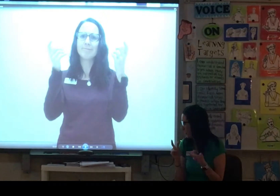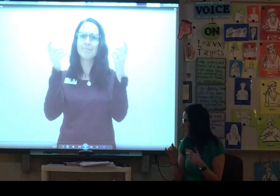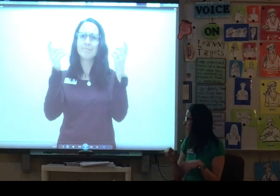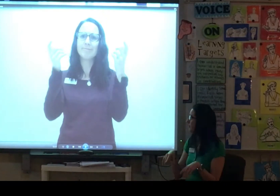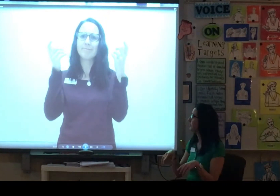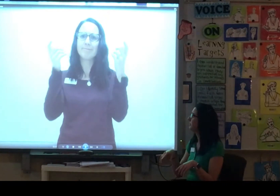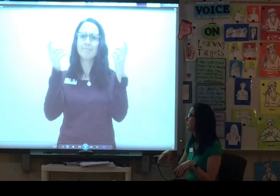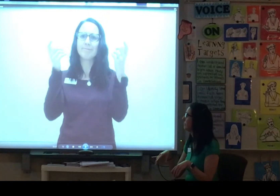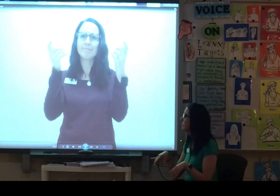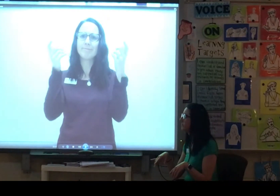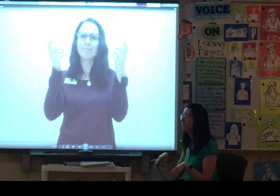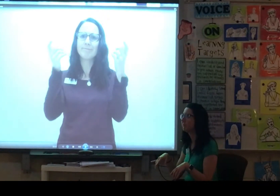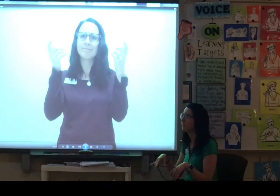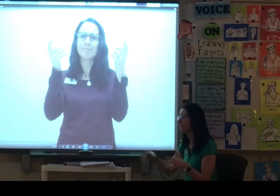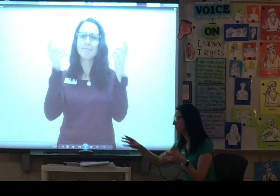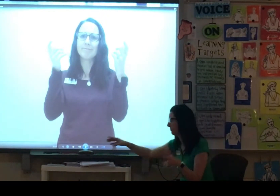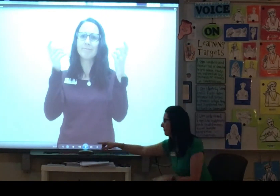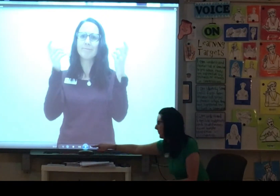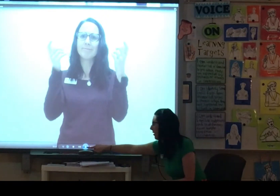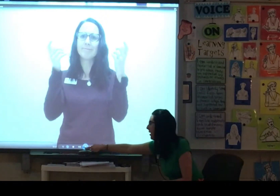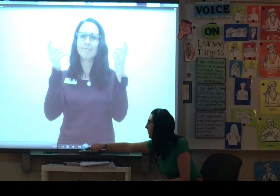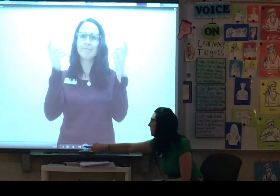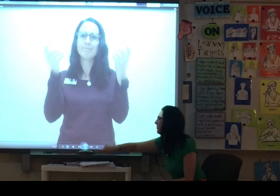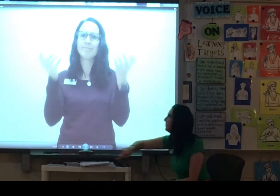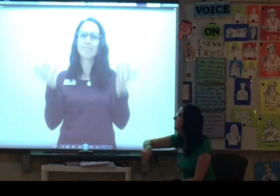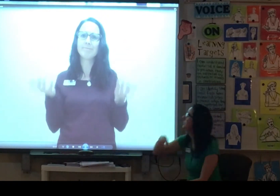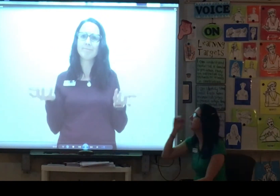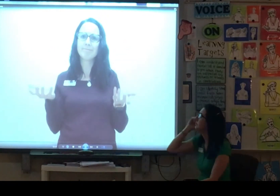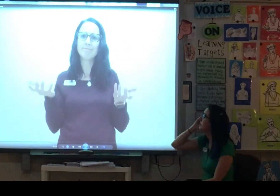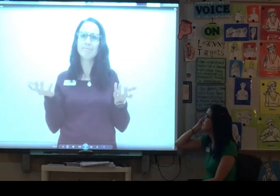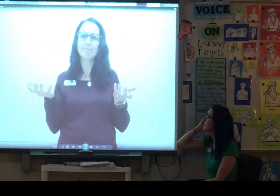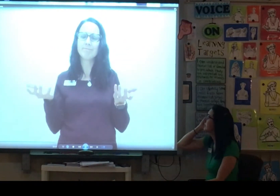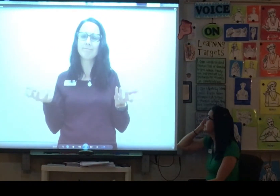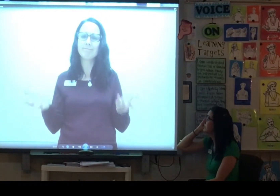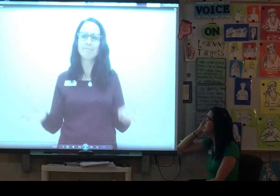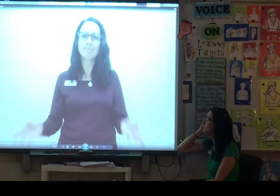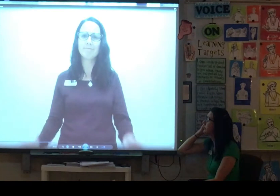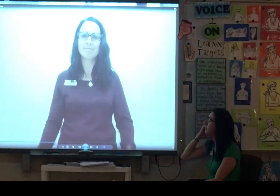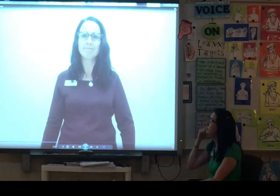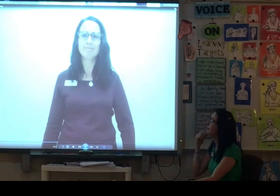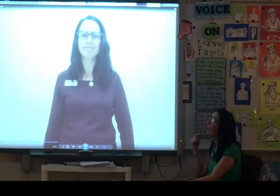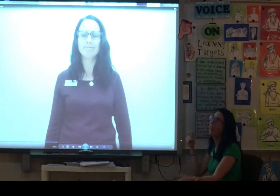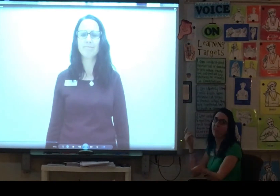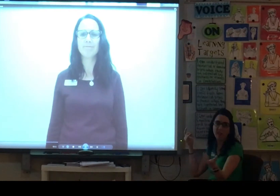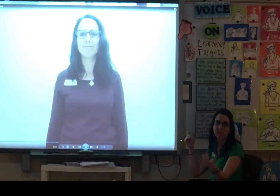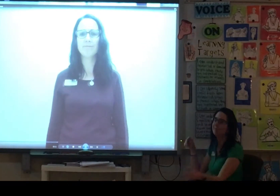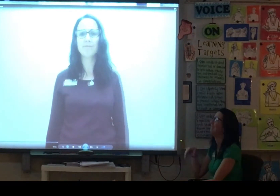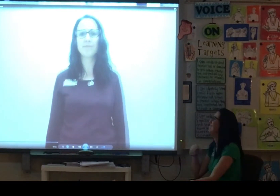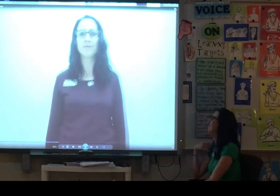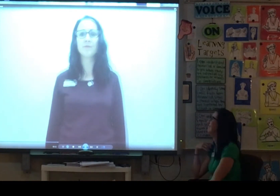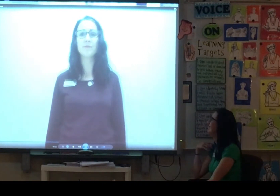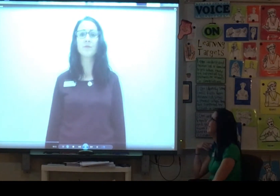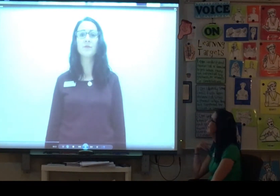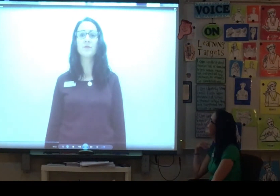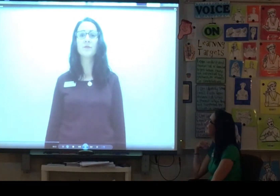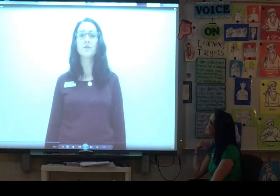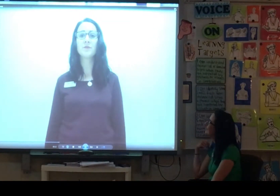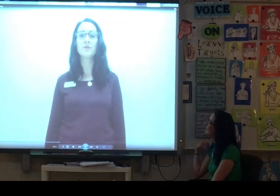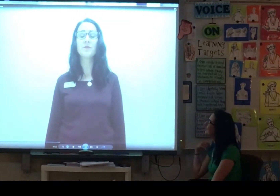Okay. All right.